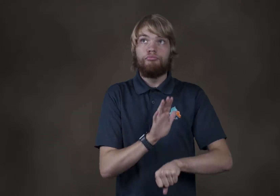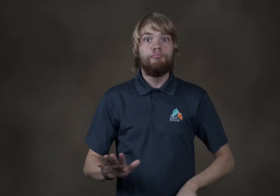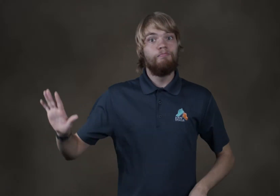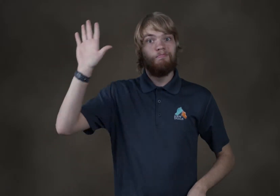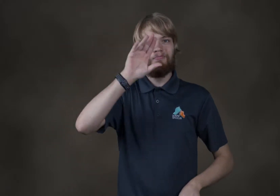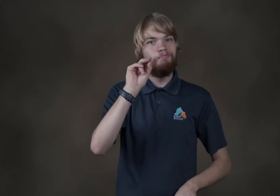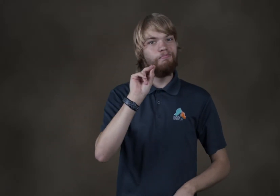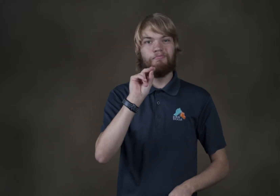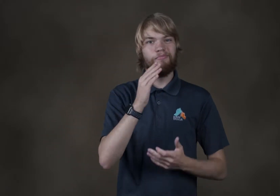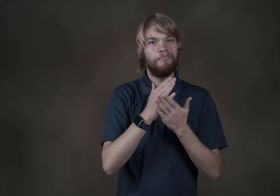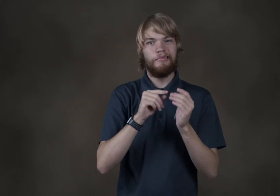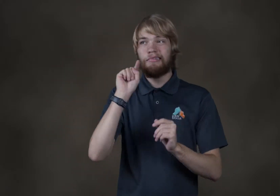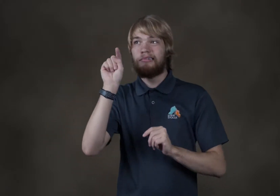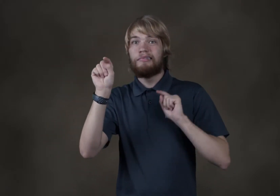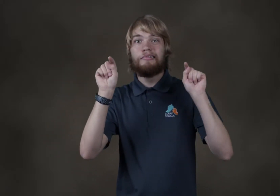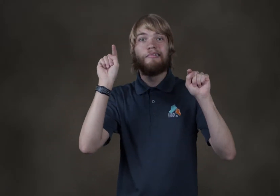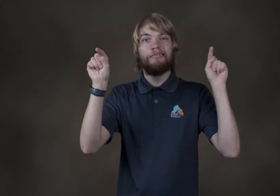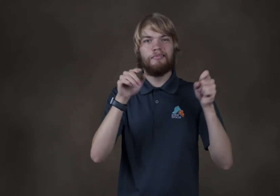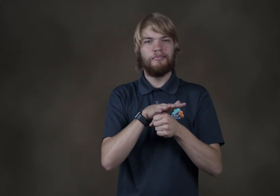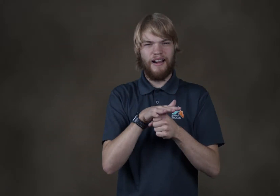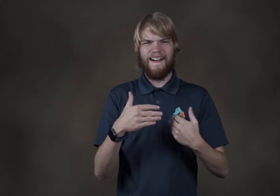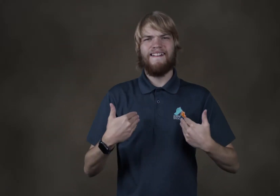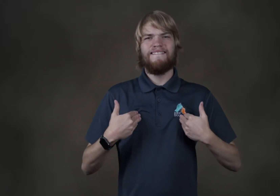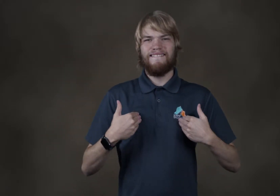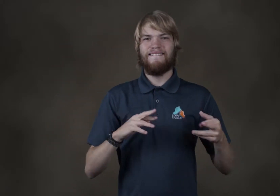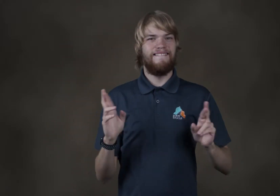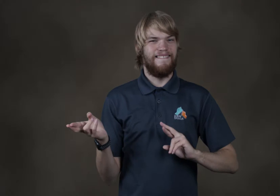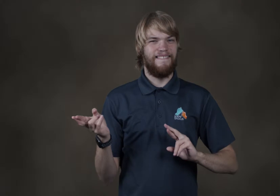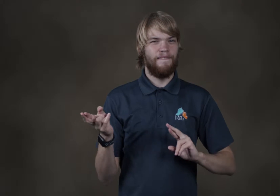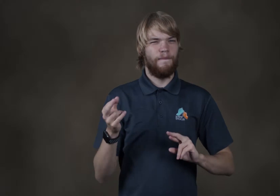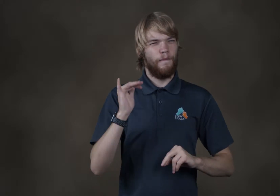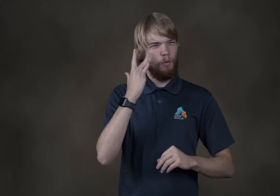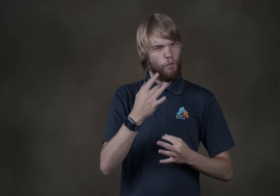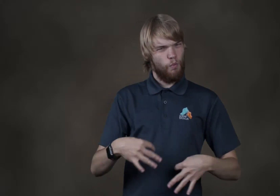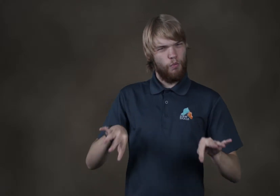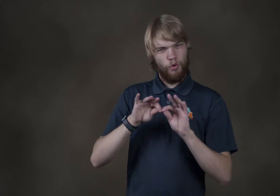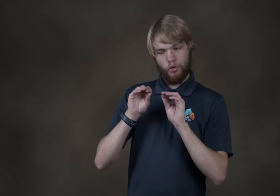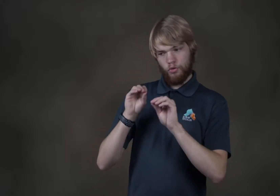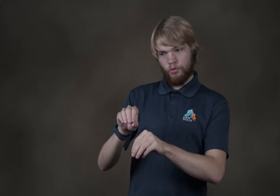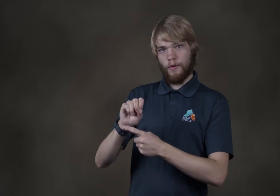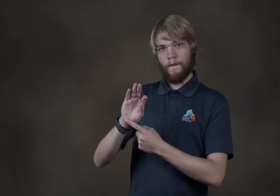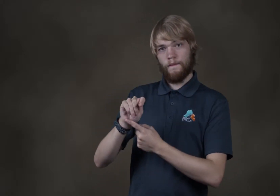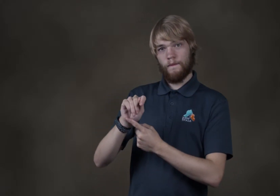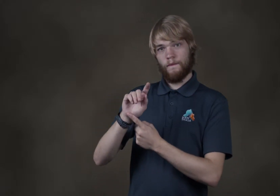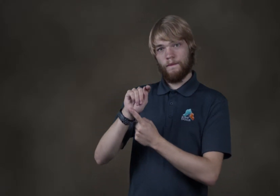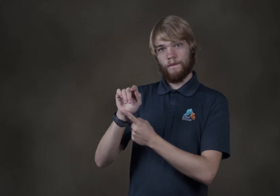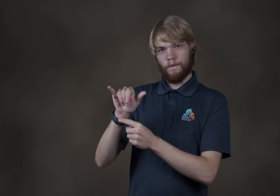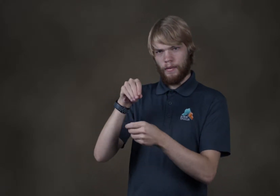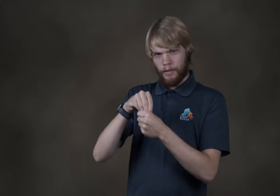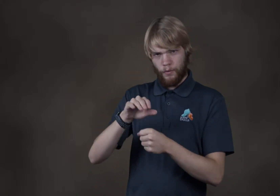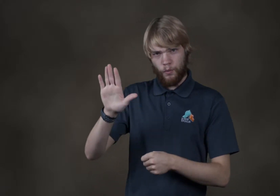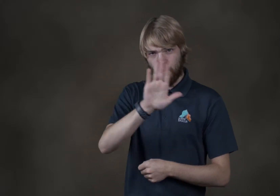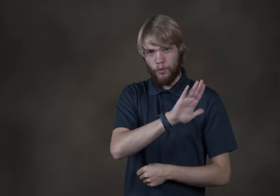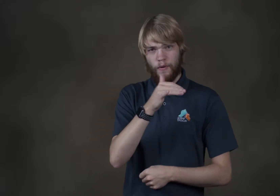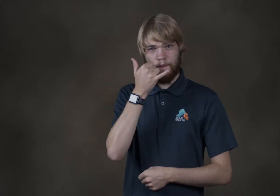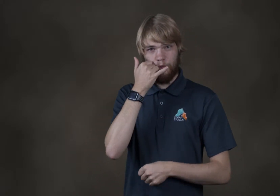TTY system, whereas regular text to 911 is not accessible nationwide in all areas. It is only available in a